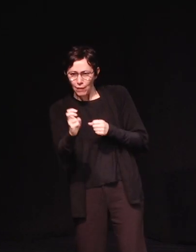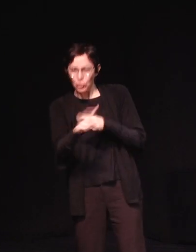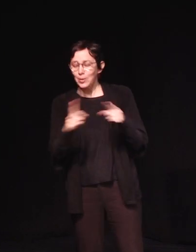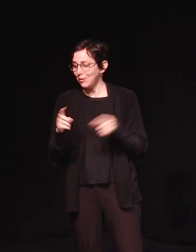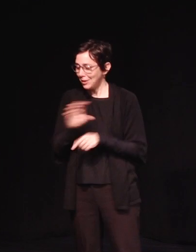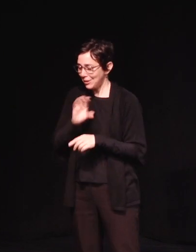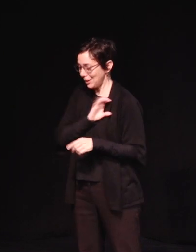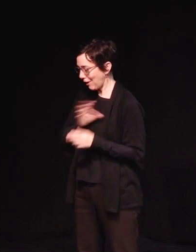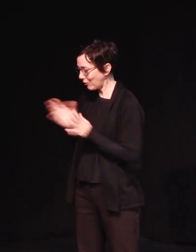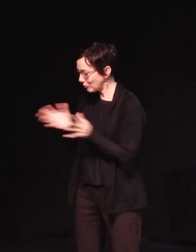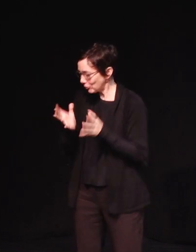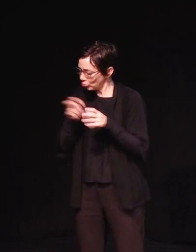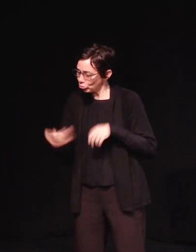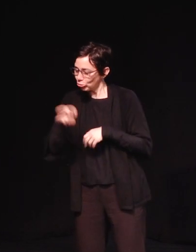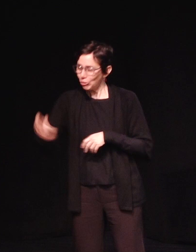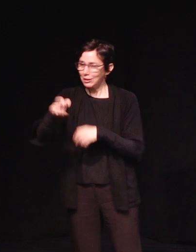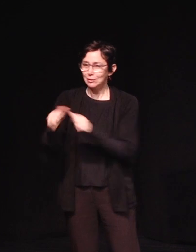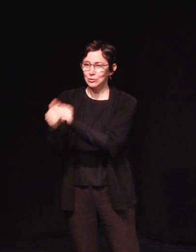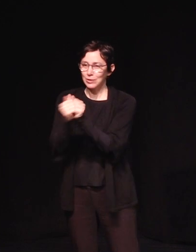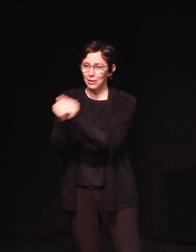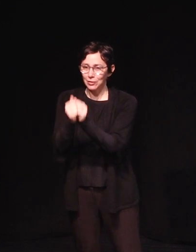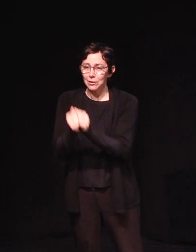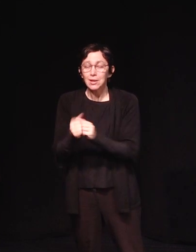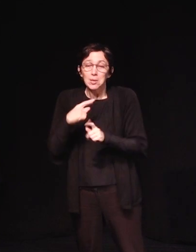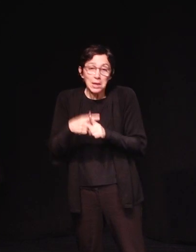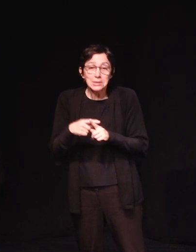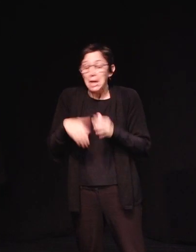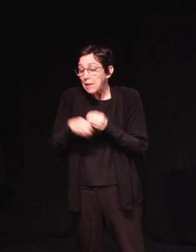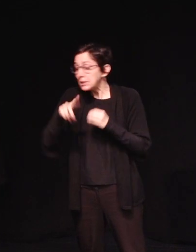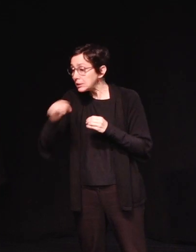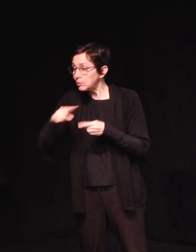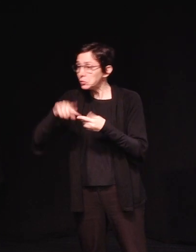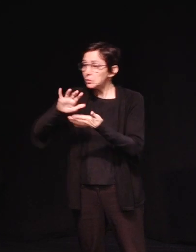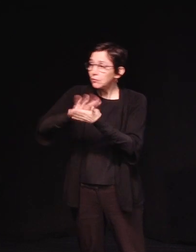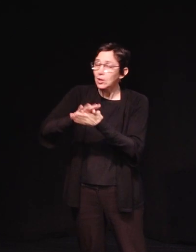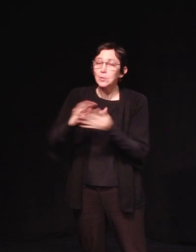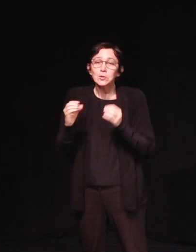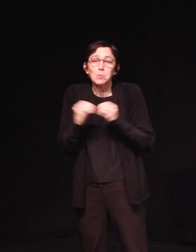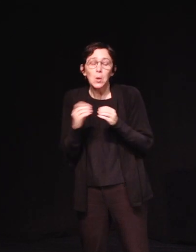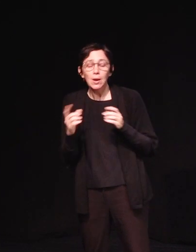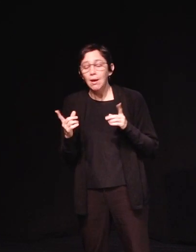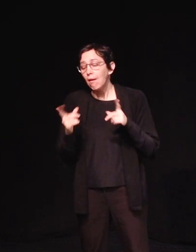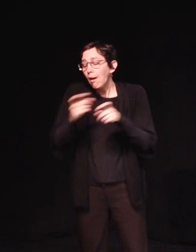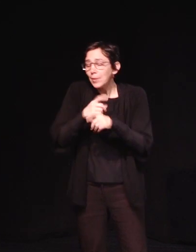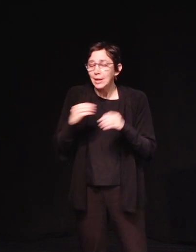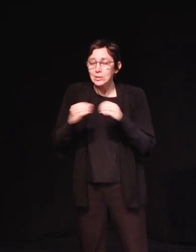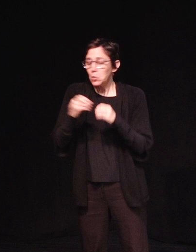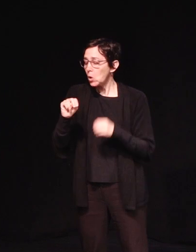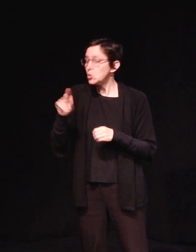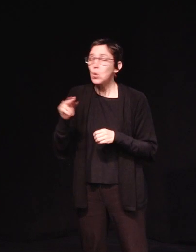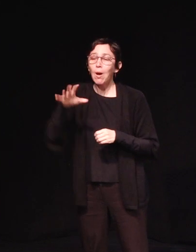journeys. Disability in the film helps nuance these characters and adds a level of complexity to the